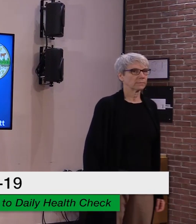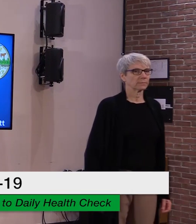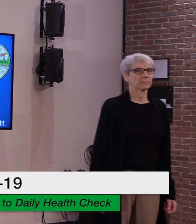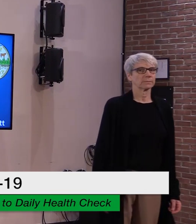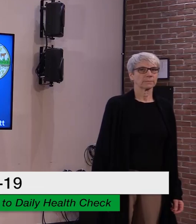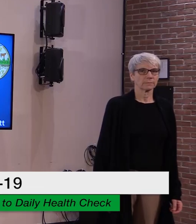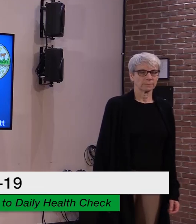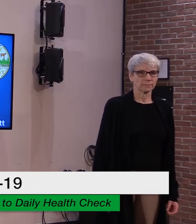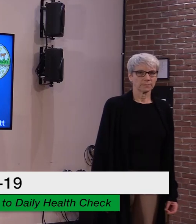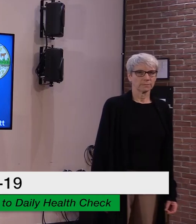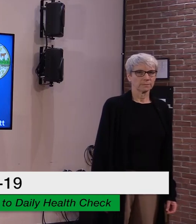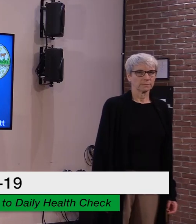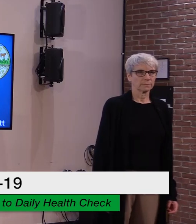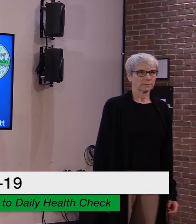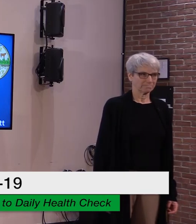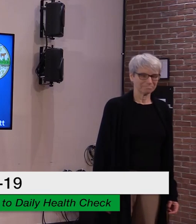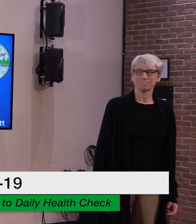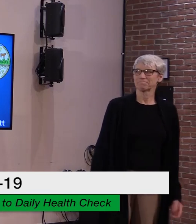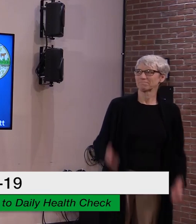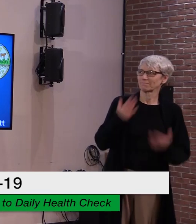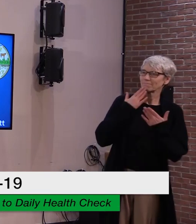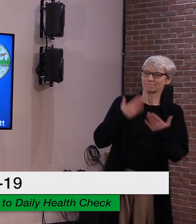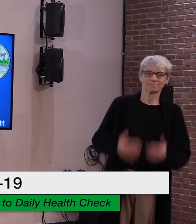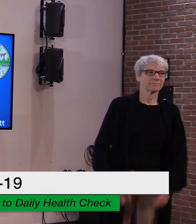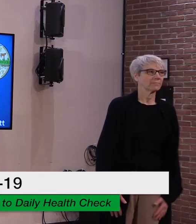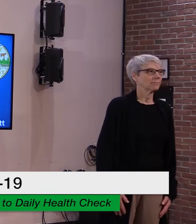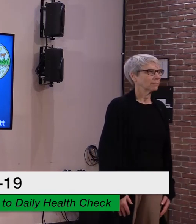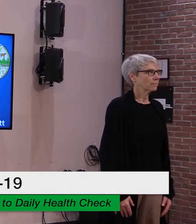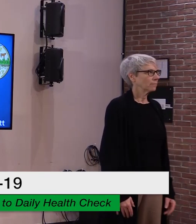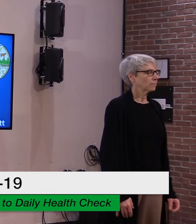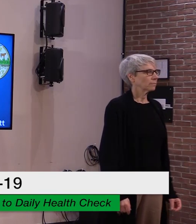levine thank you